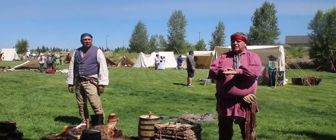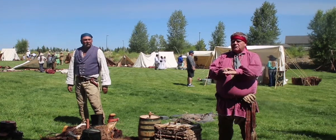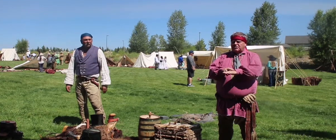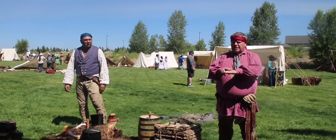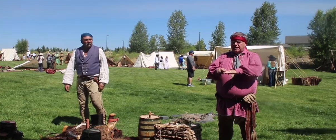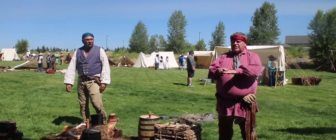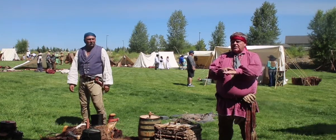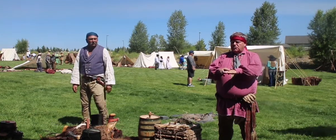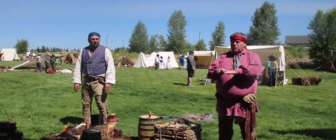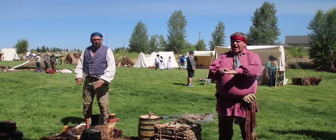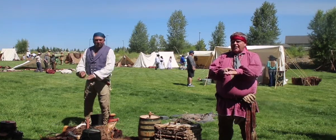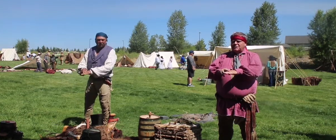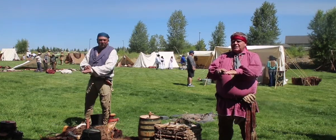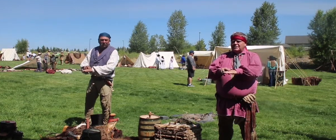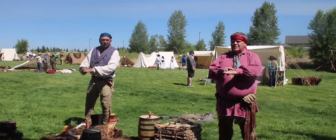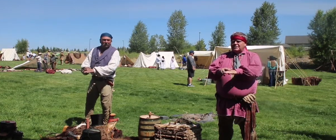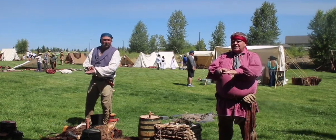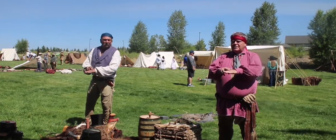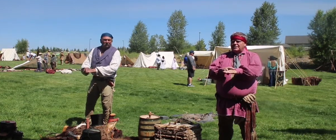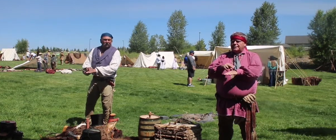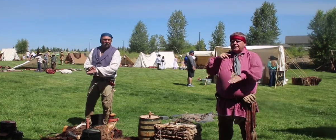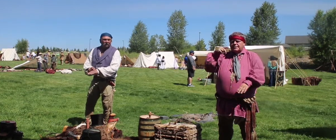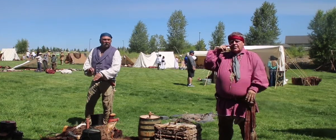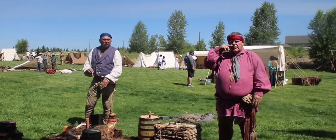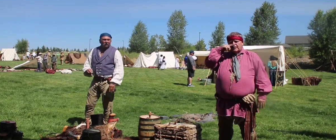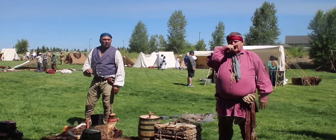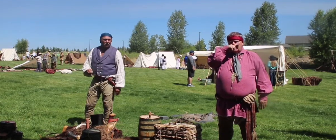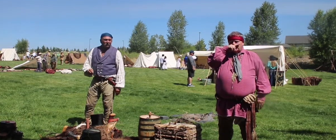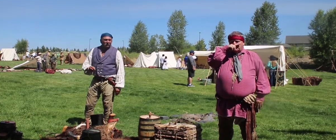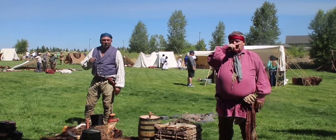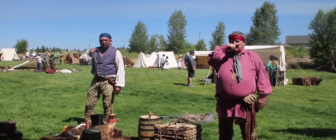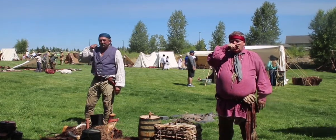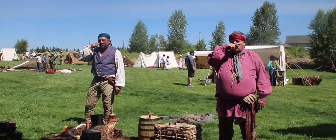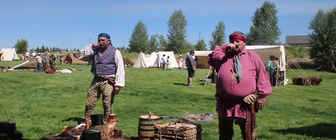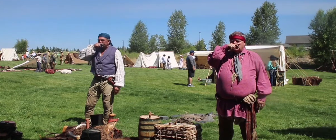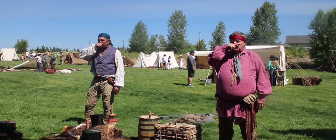So I say tribes with the pierced nose